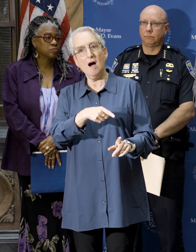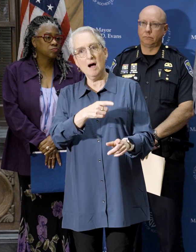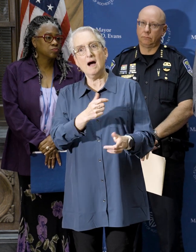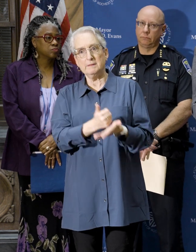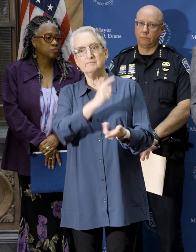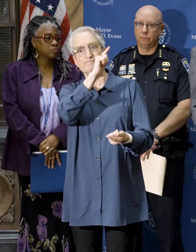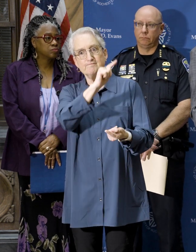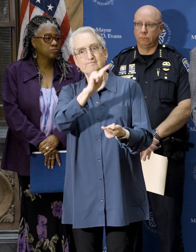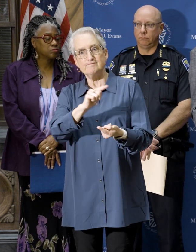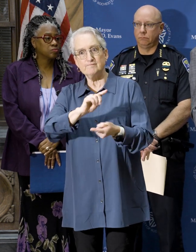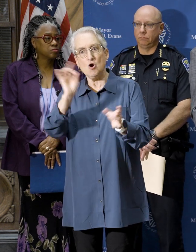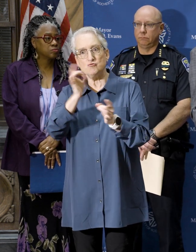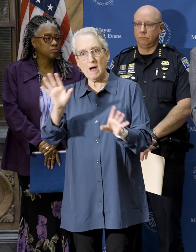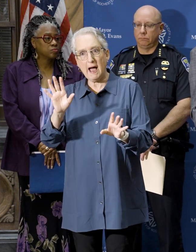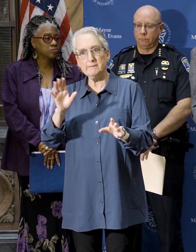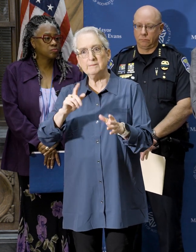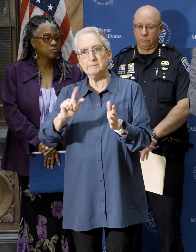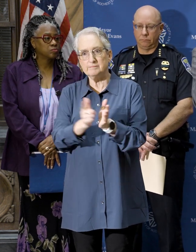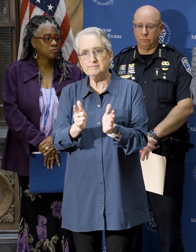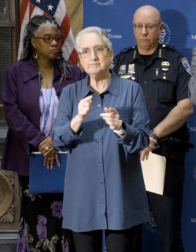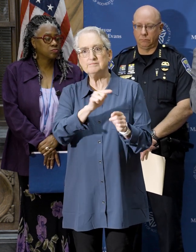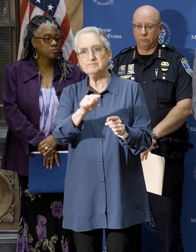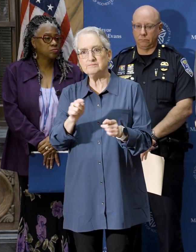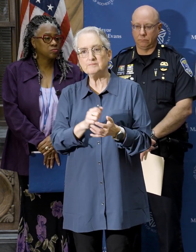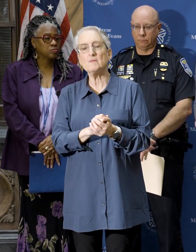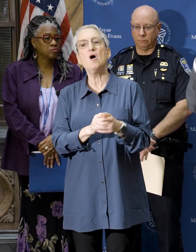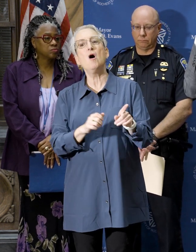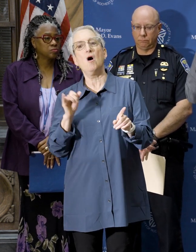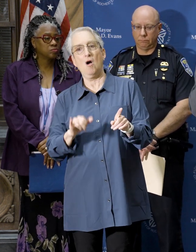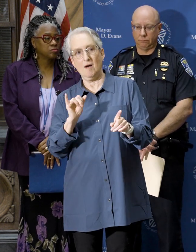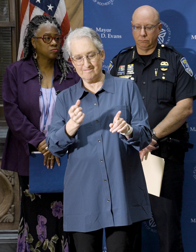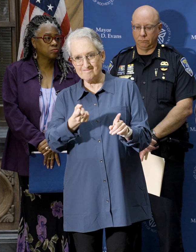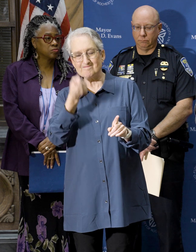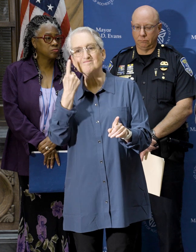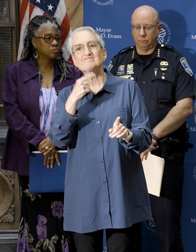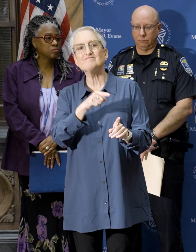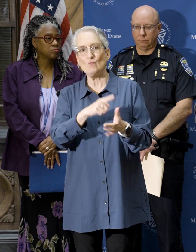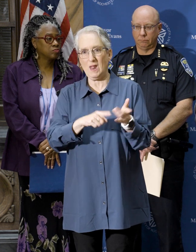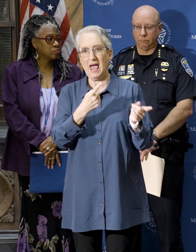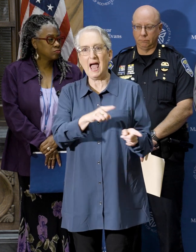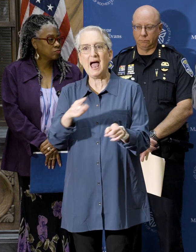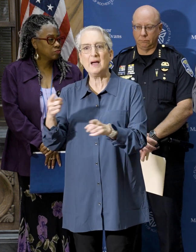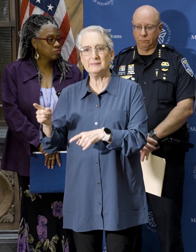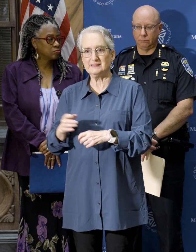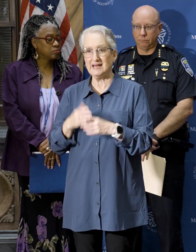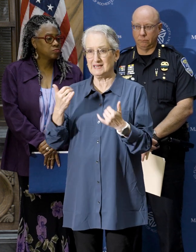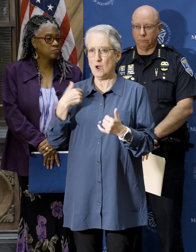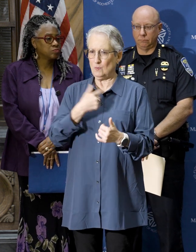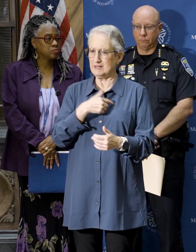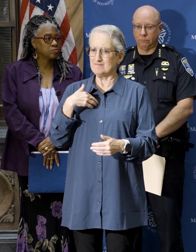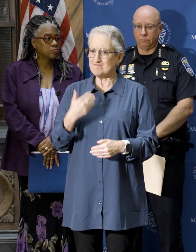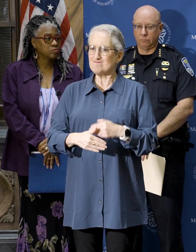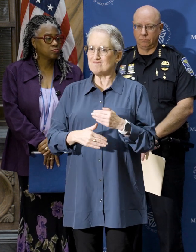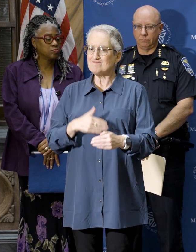say, look, we had 200 less shootings than we had at the peak. But it's still important to put them out